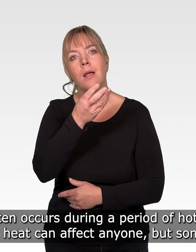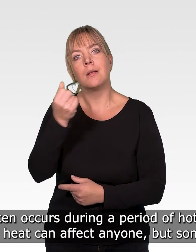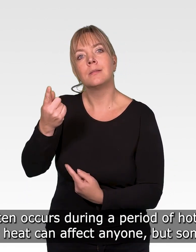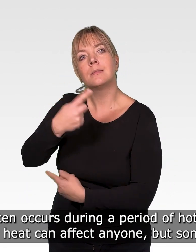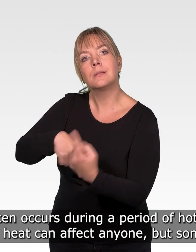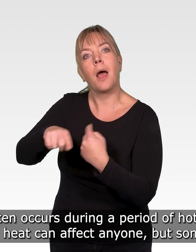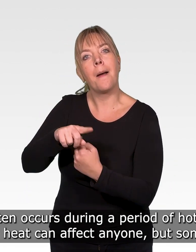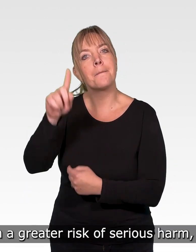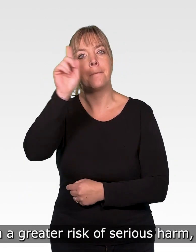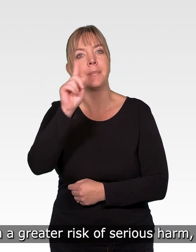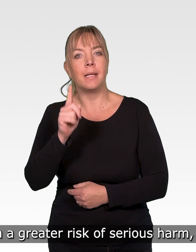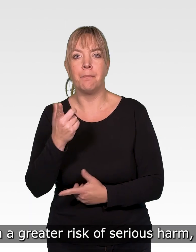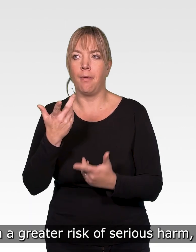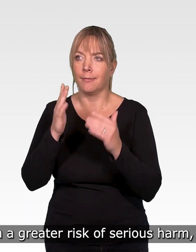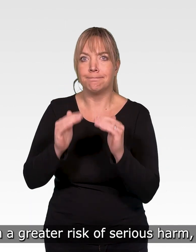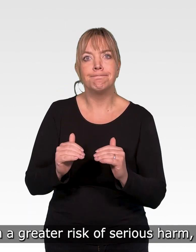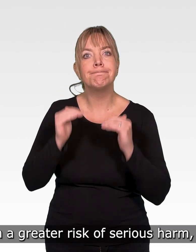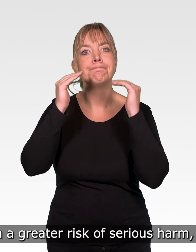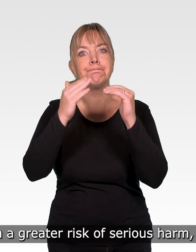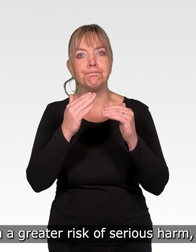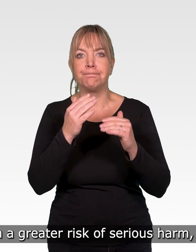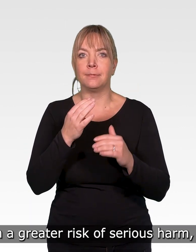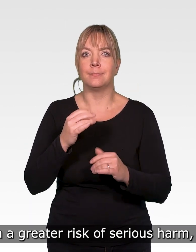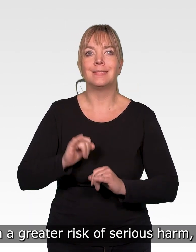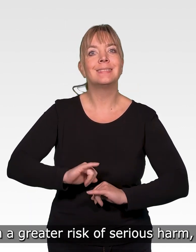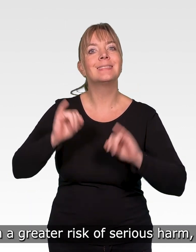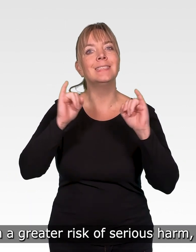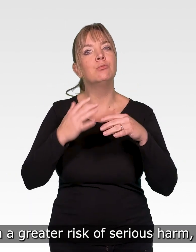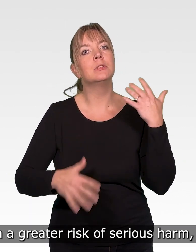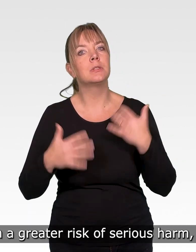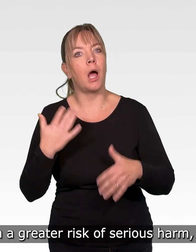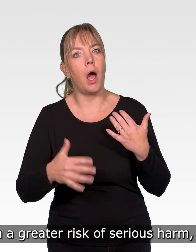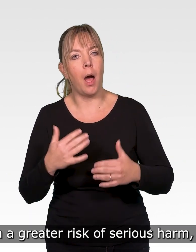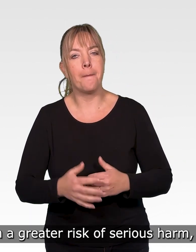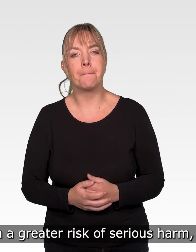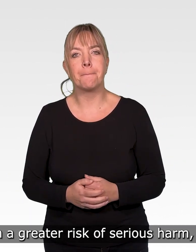but some people run a greater risk of serious harm, namely